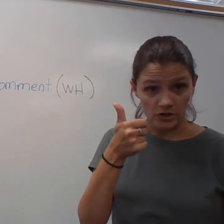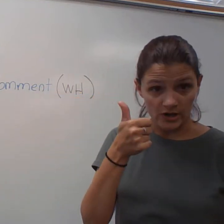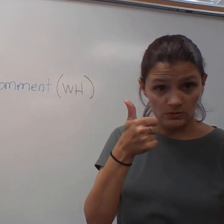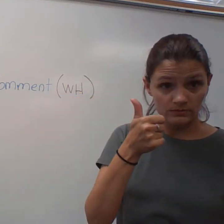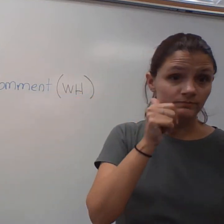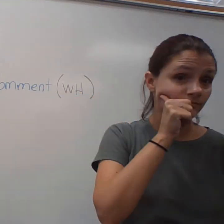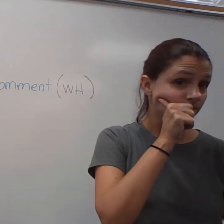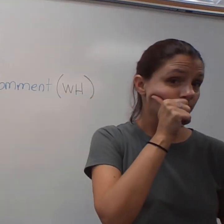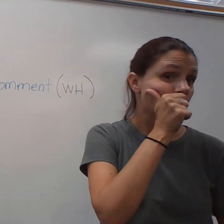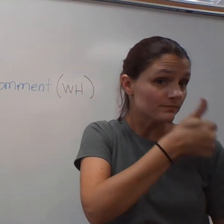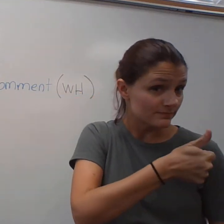tomorrow,